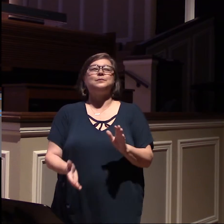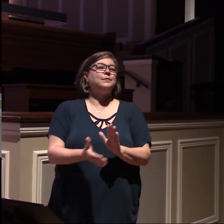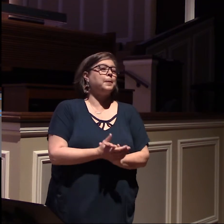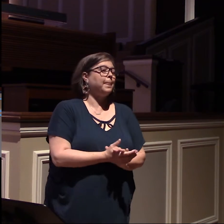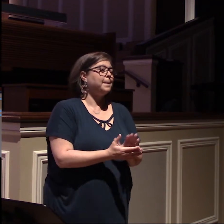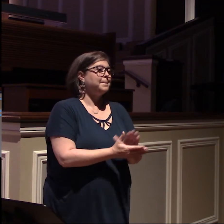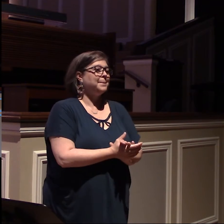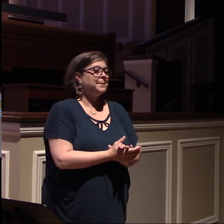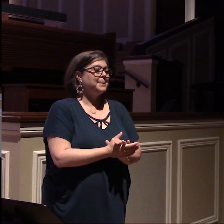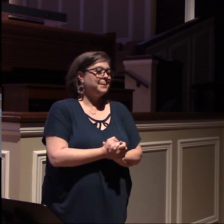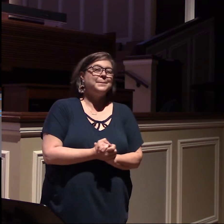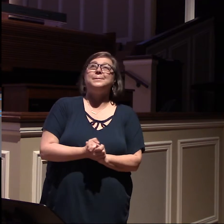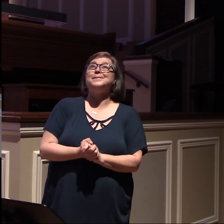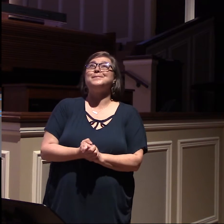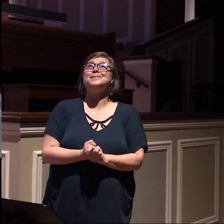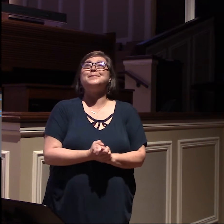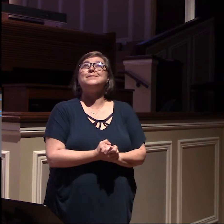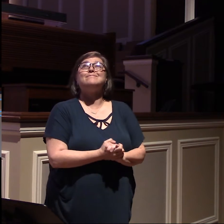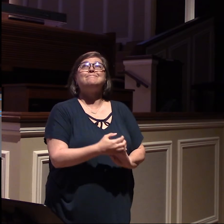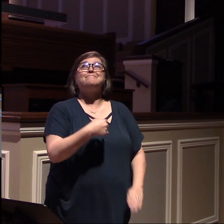sing like we believe.